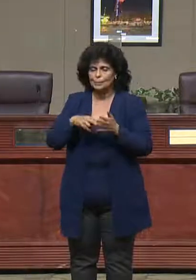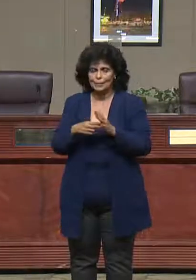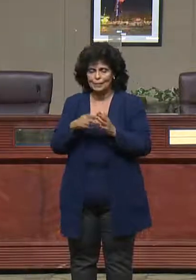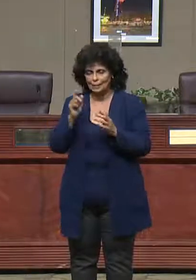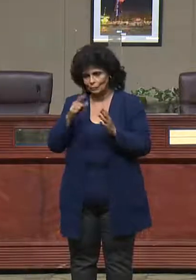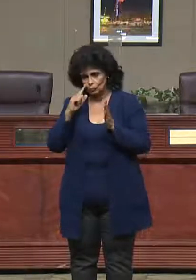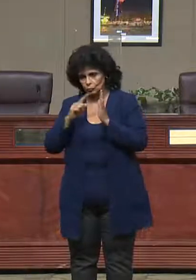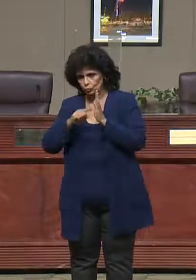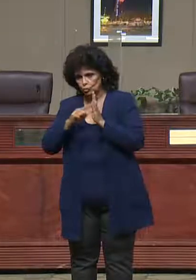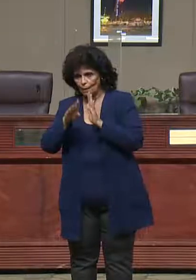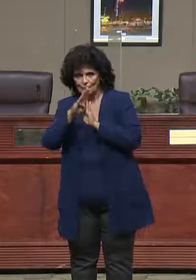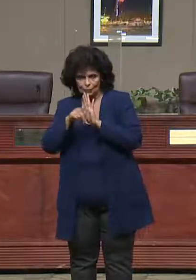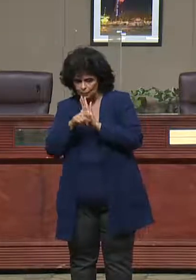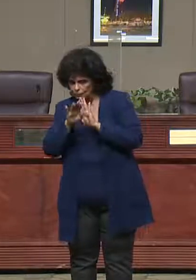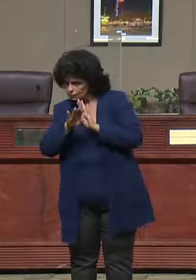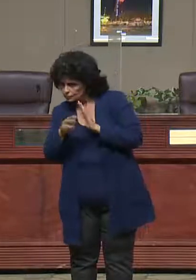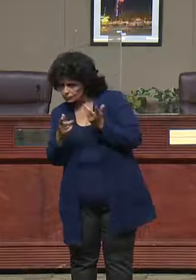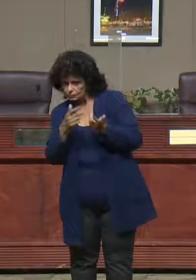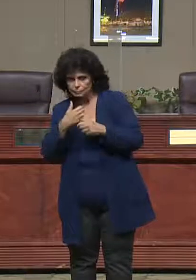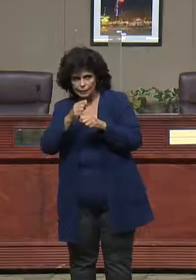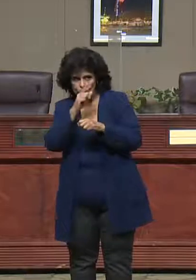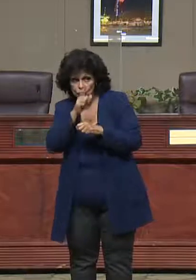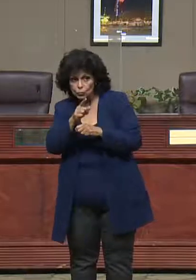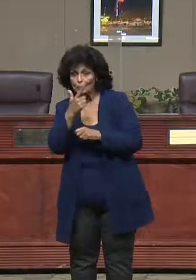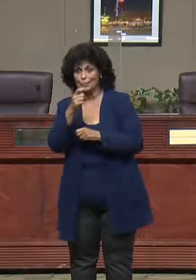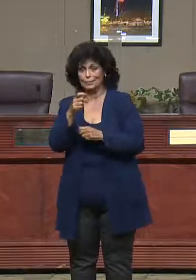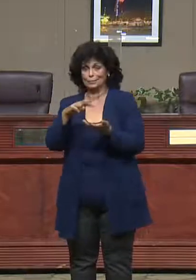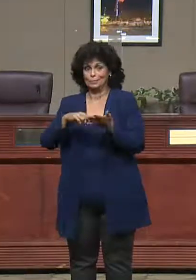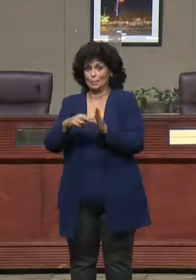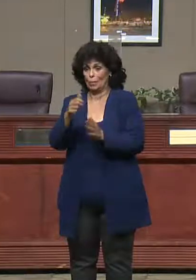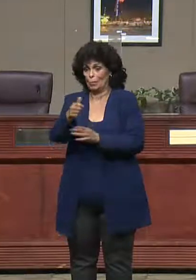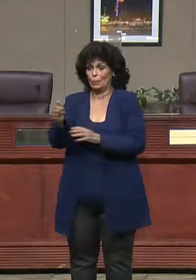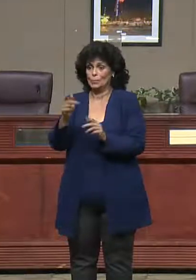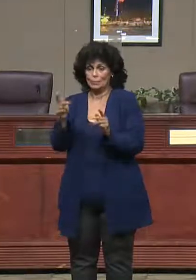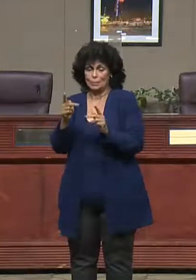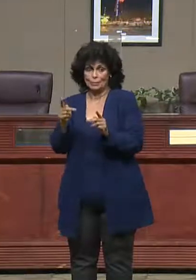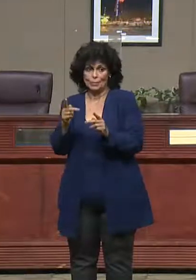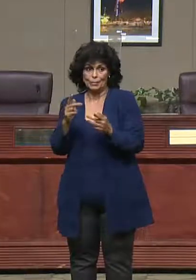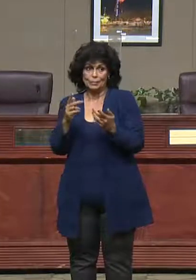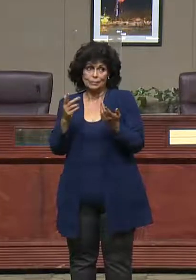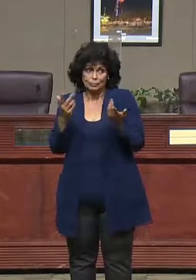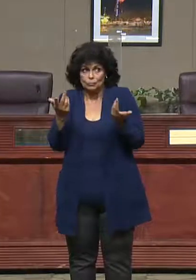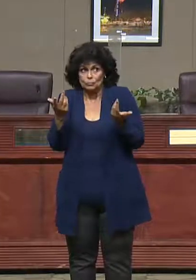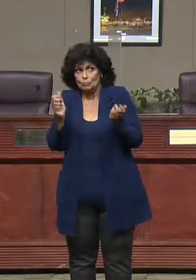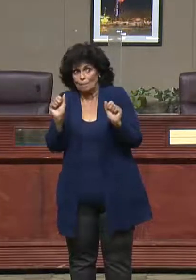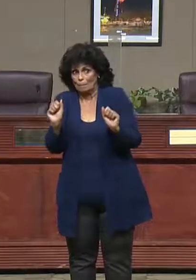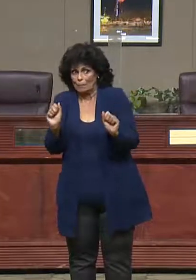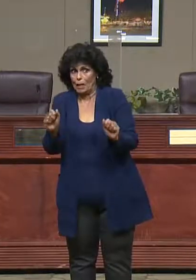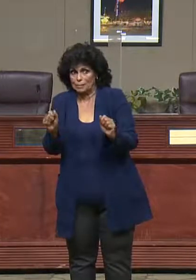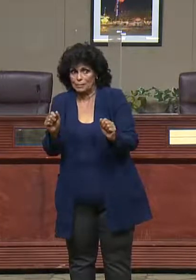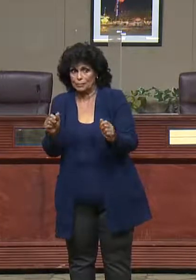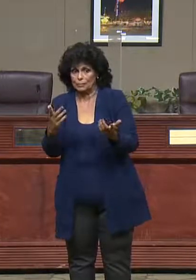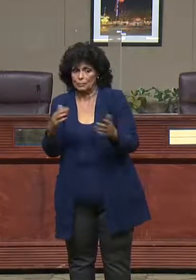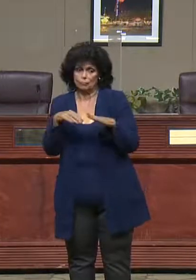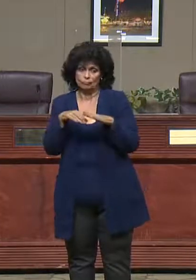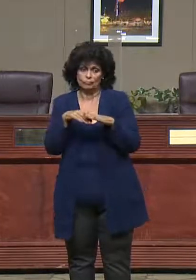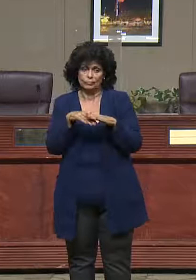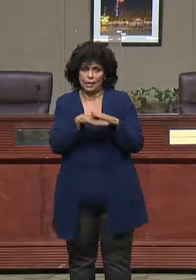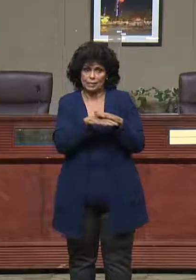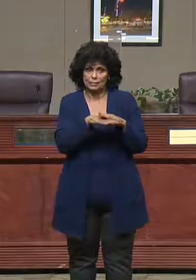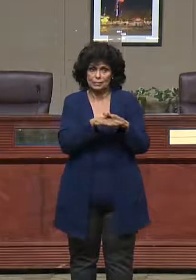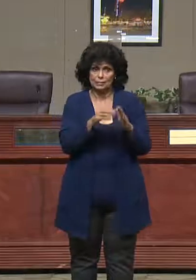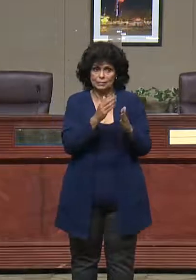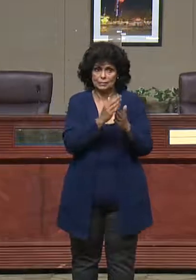background checks because they will be having access to, generally don't, but they could have the ability to have access to some